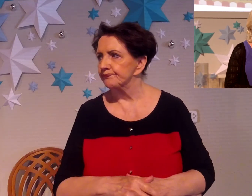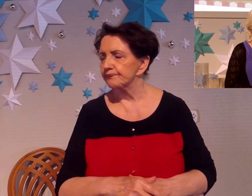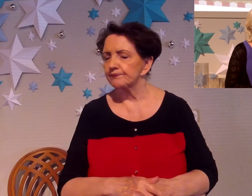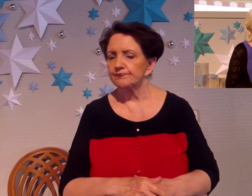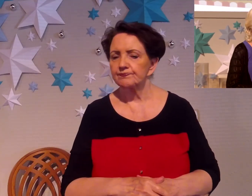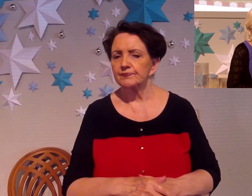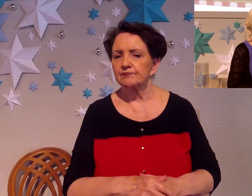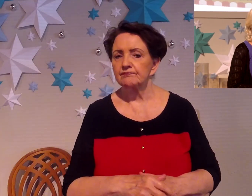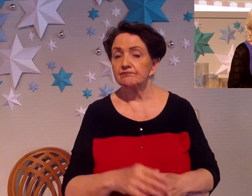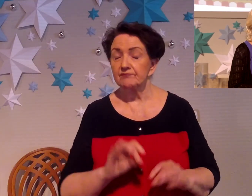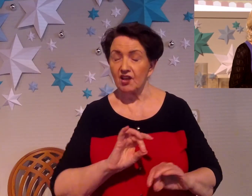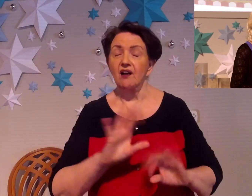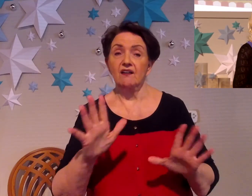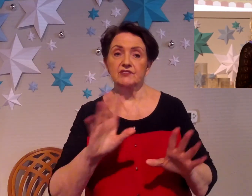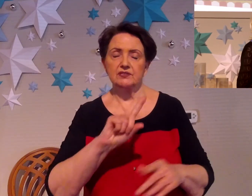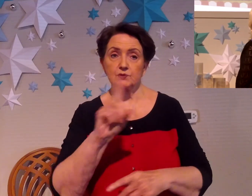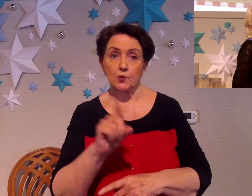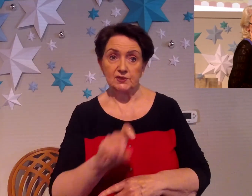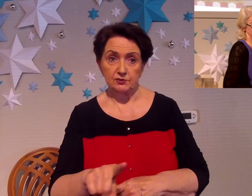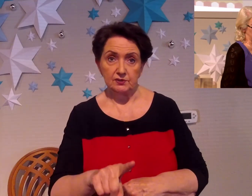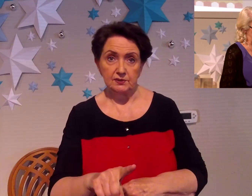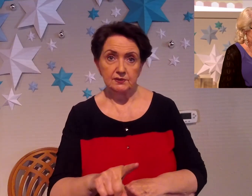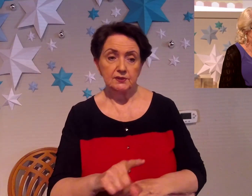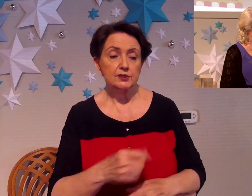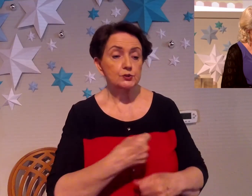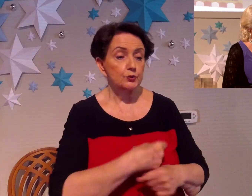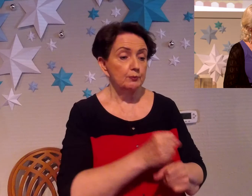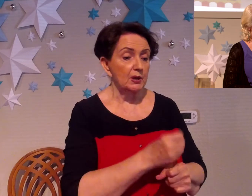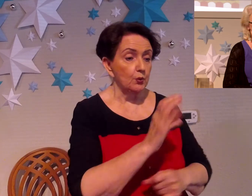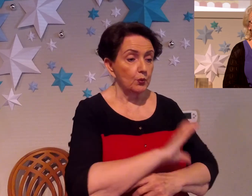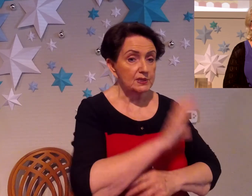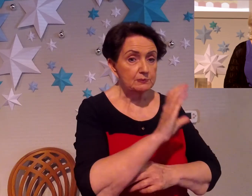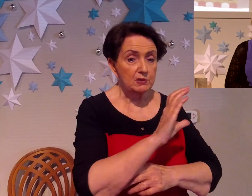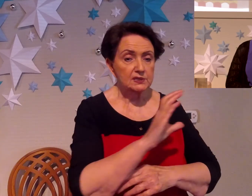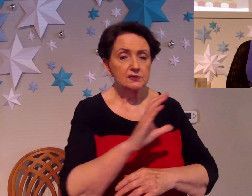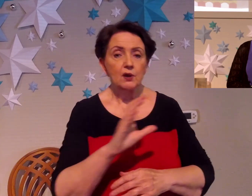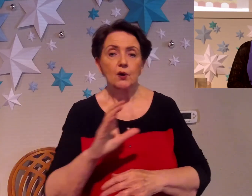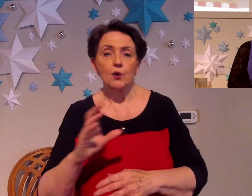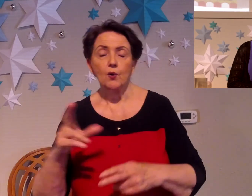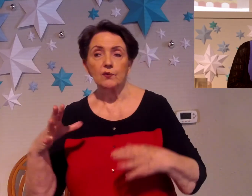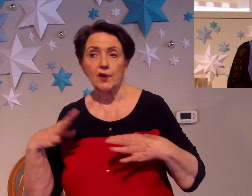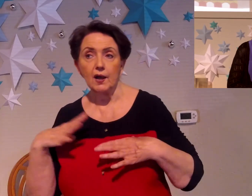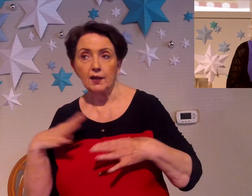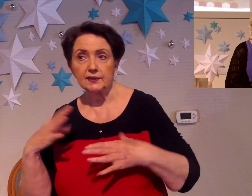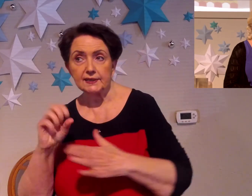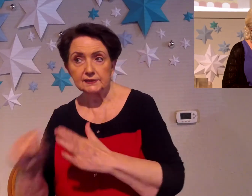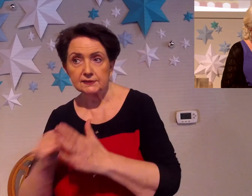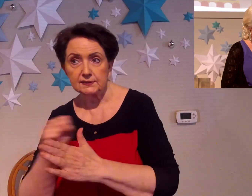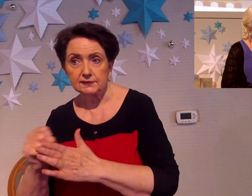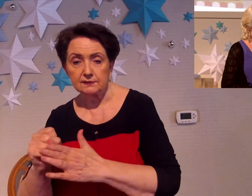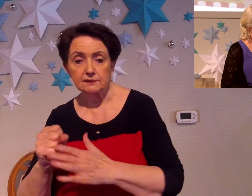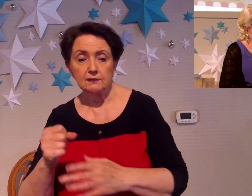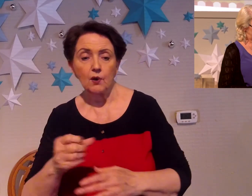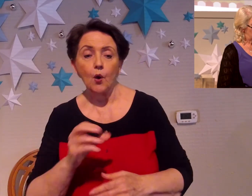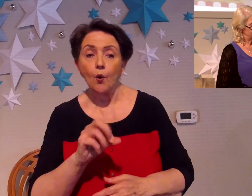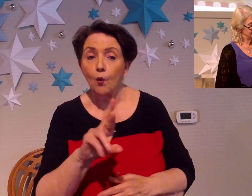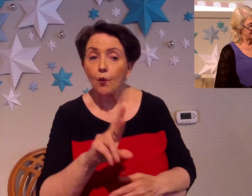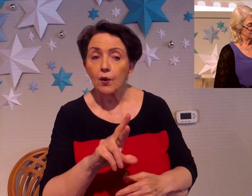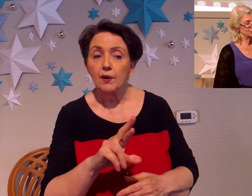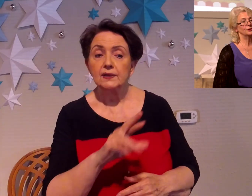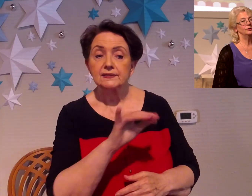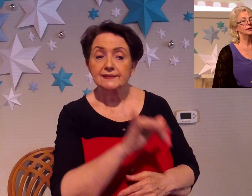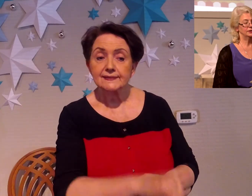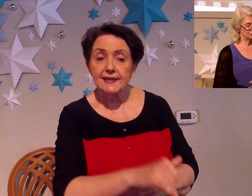The obvious question is, do we make Christmas, or do we make the holiday season, or does it make us? The